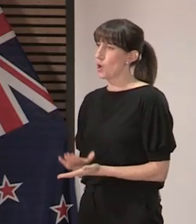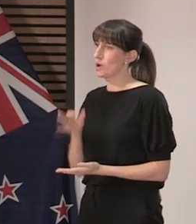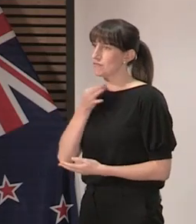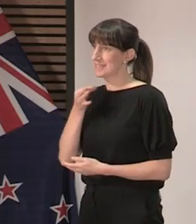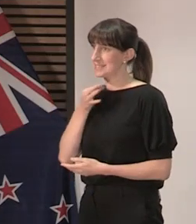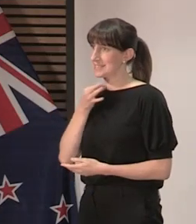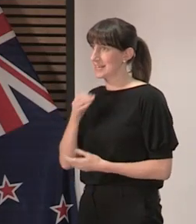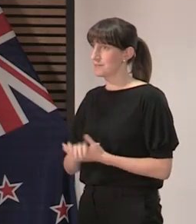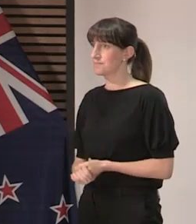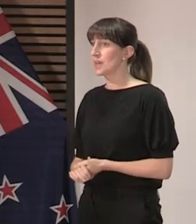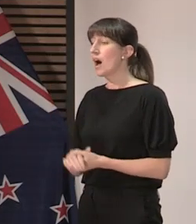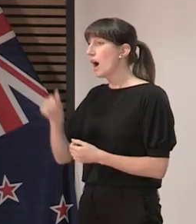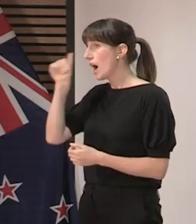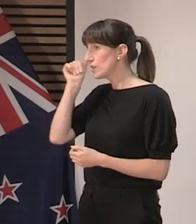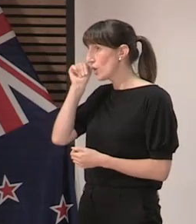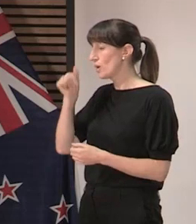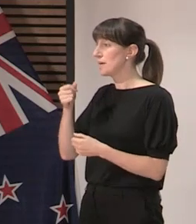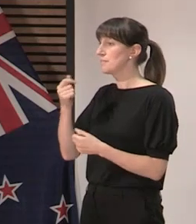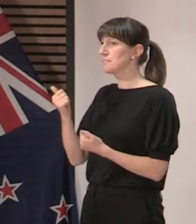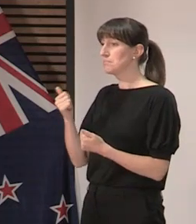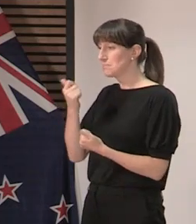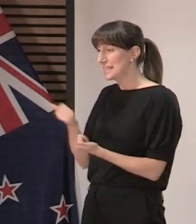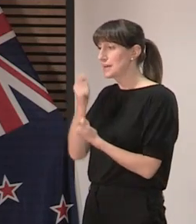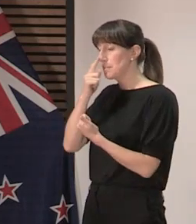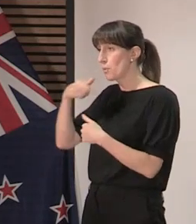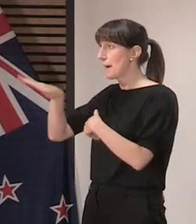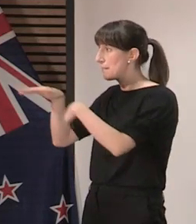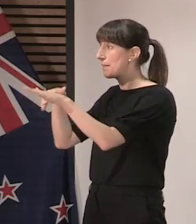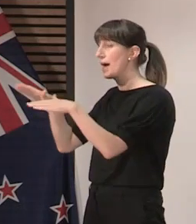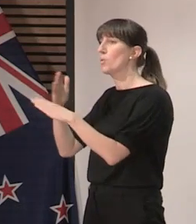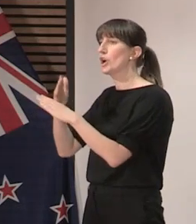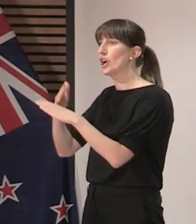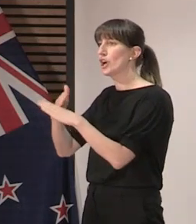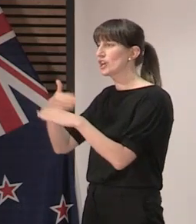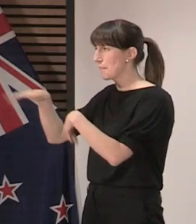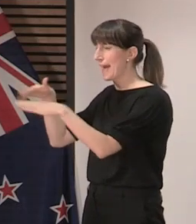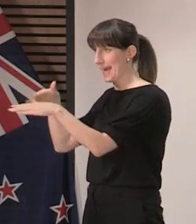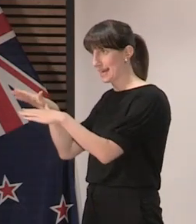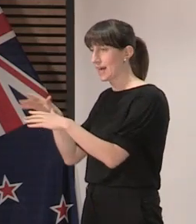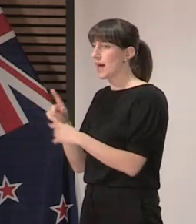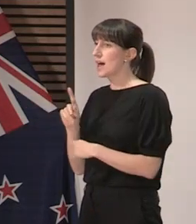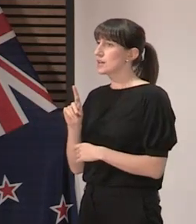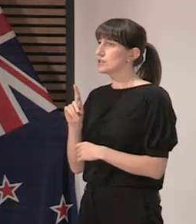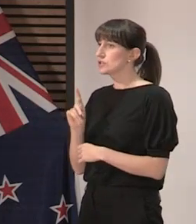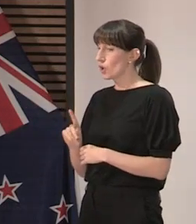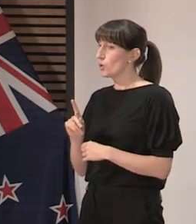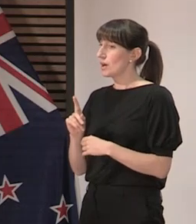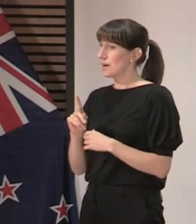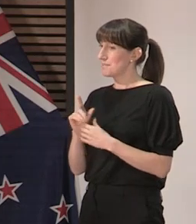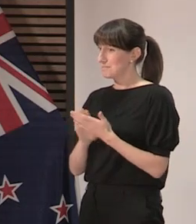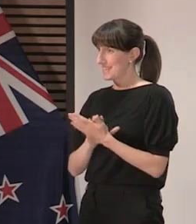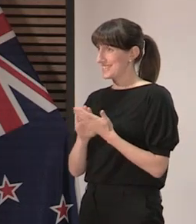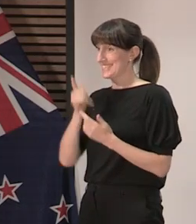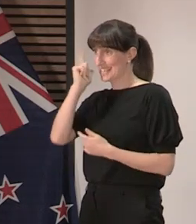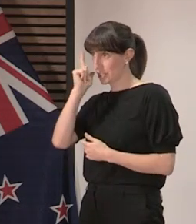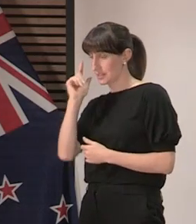Level 3, just as we need to keep them safe, we're putting in place measures to keep children and teachers safe.